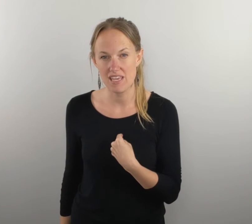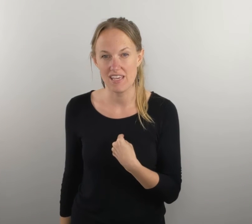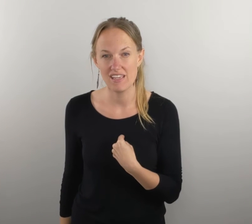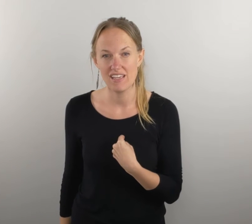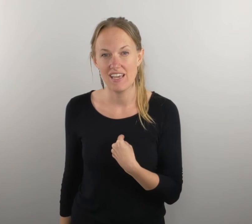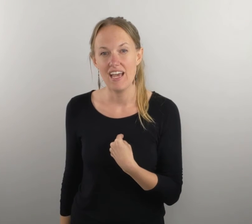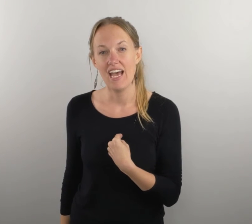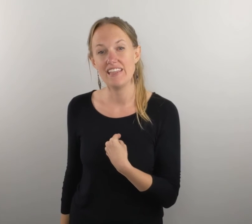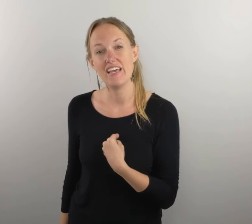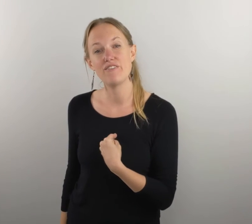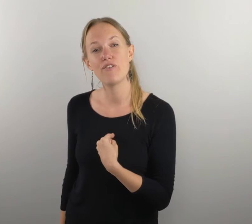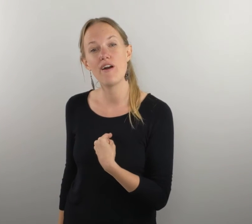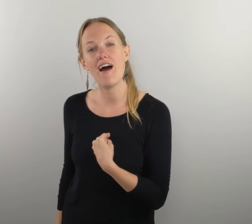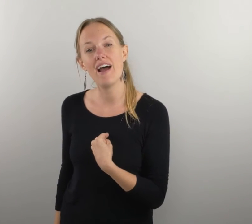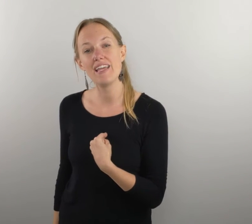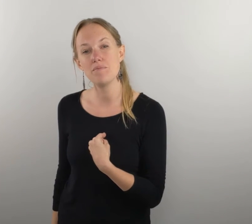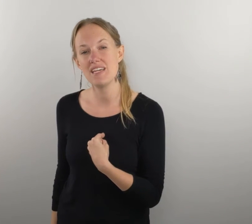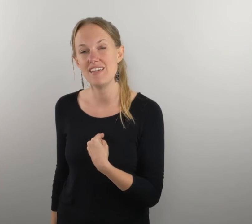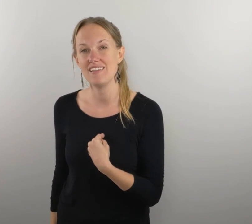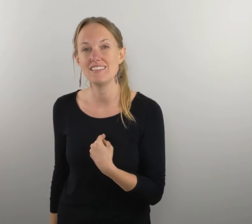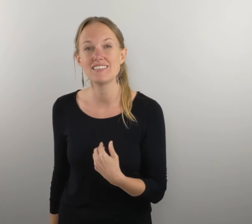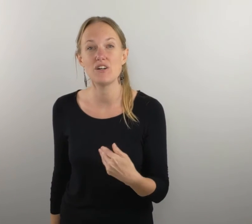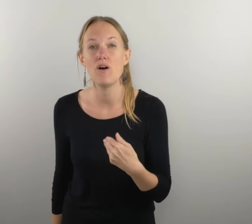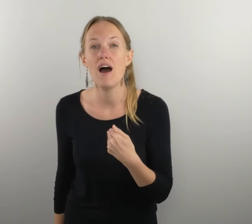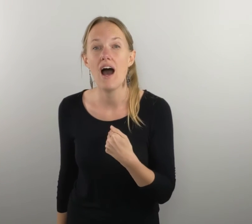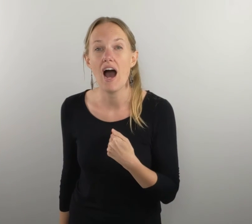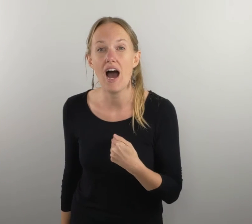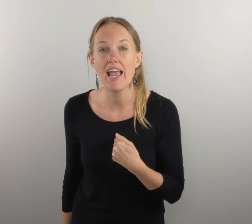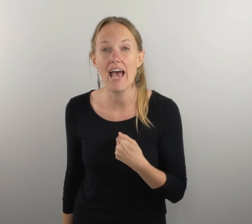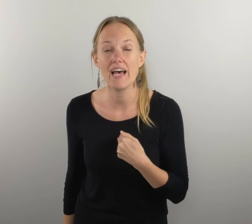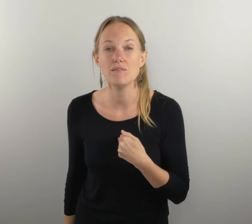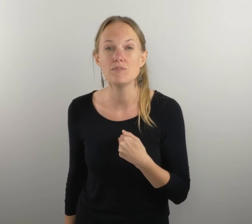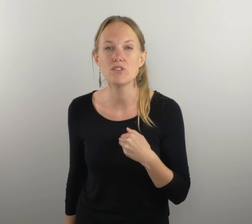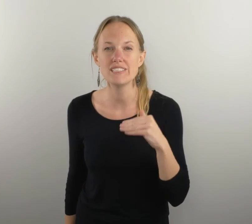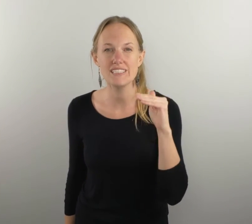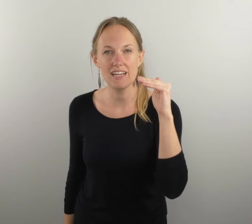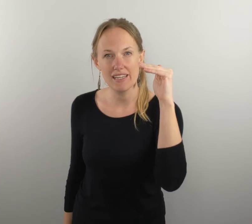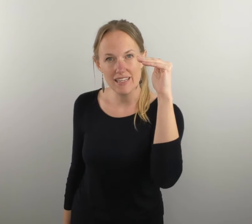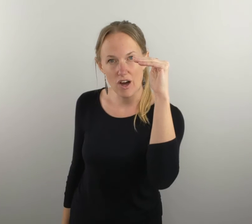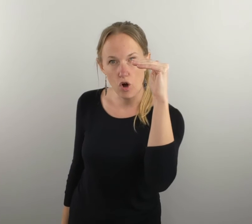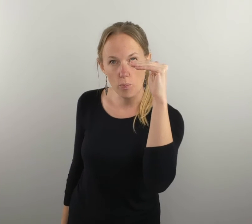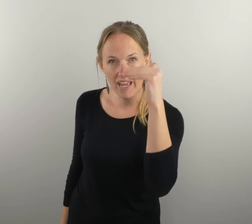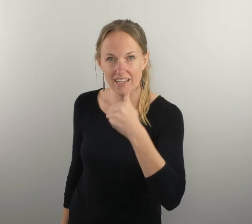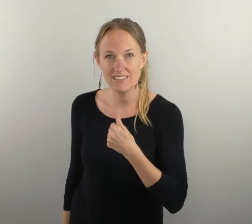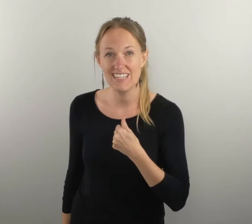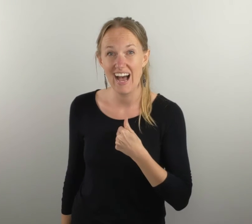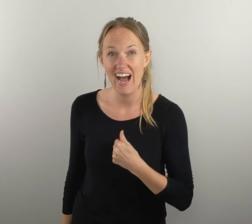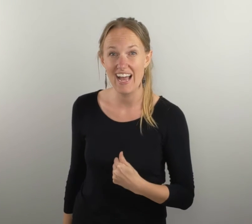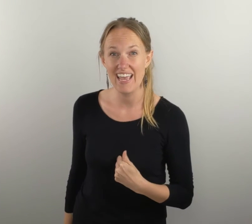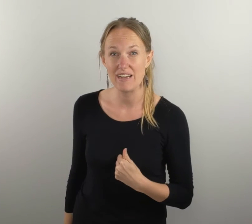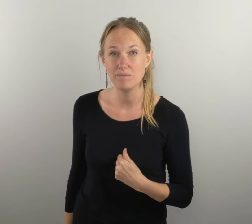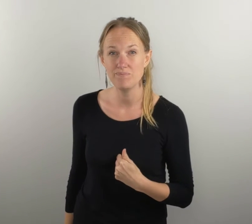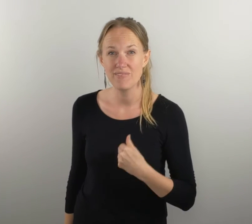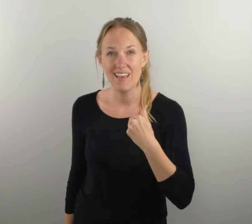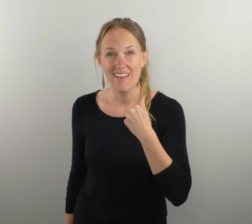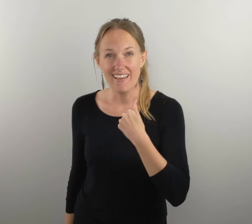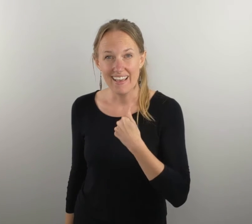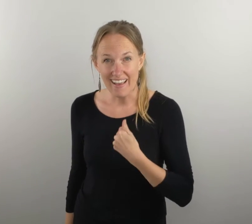me. And then for I am his. So I am. So this is kind of like that hope hand. I am. Okay,